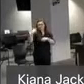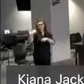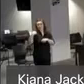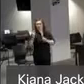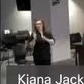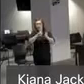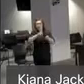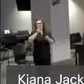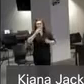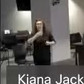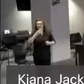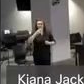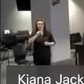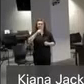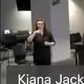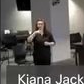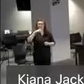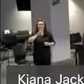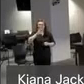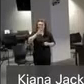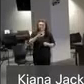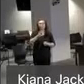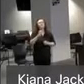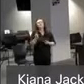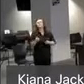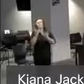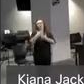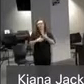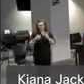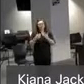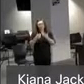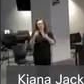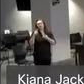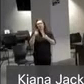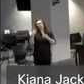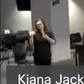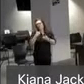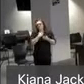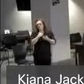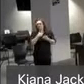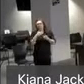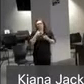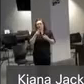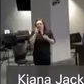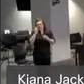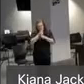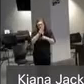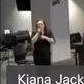are a continuation of the contribution amounts set last year, but we memorialize them in two separate resolutions each